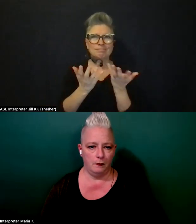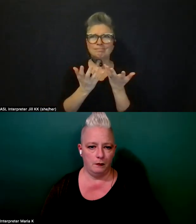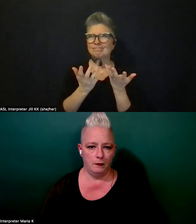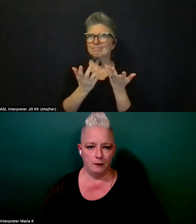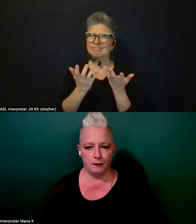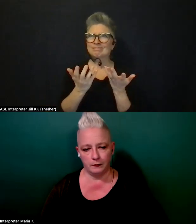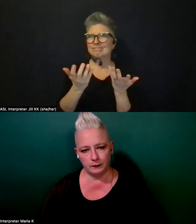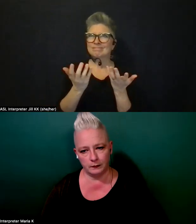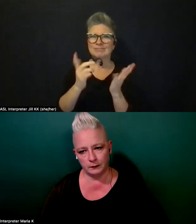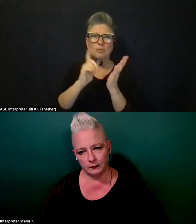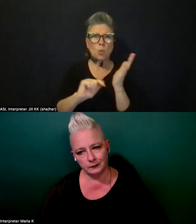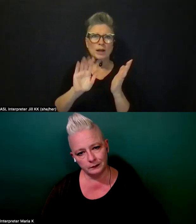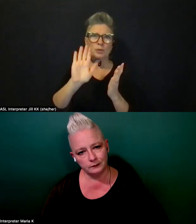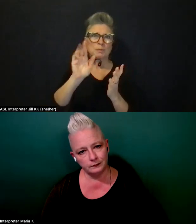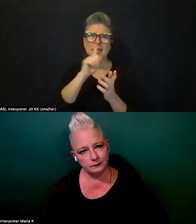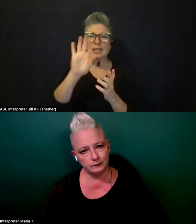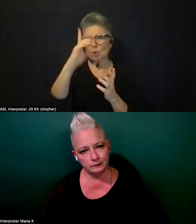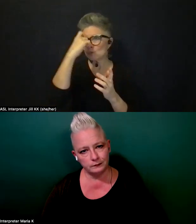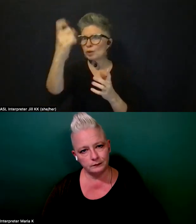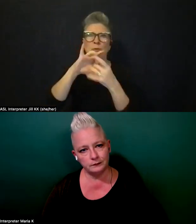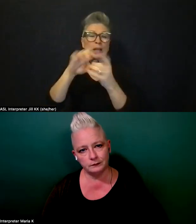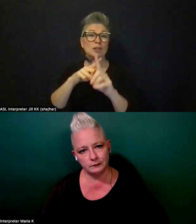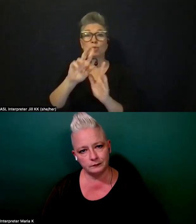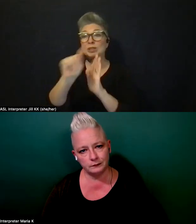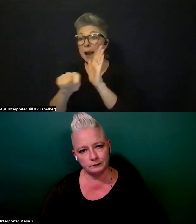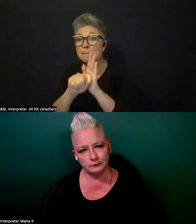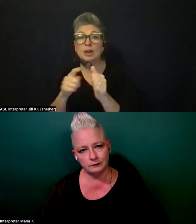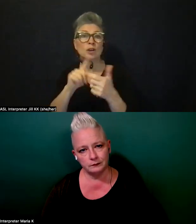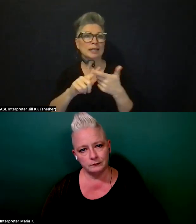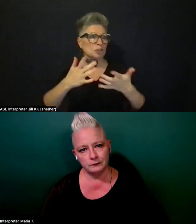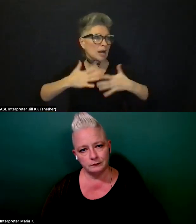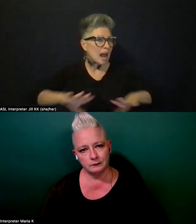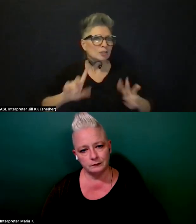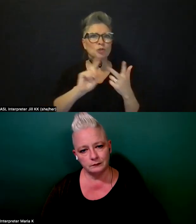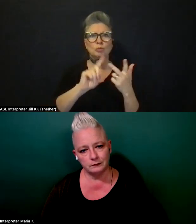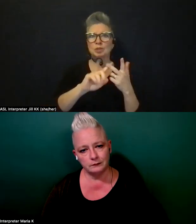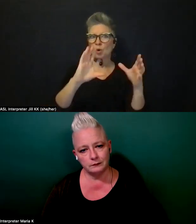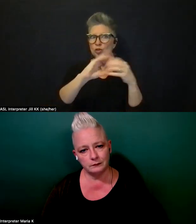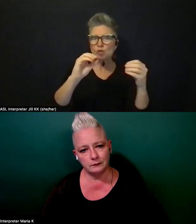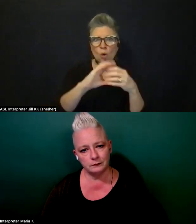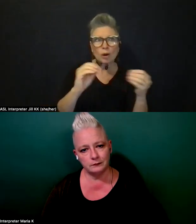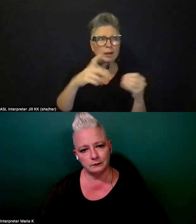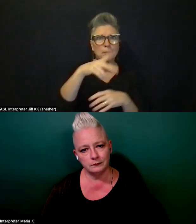any time period, or any story plot or movie idea that you hope